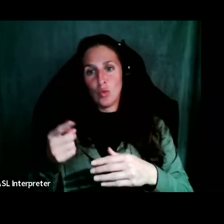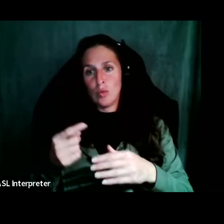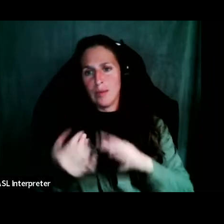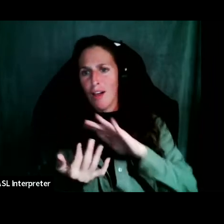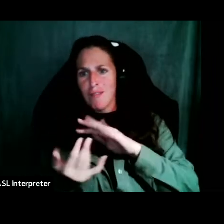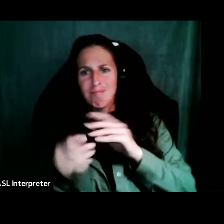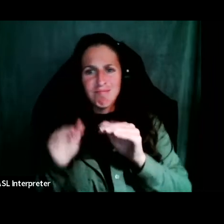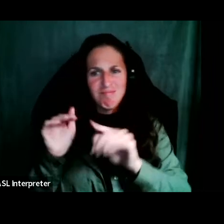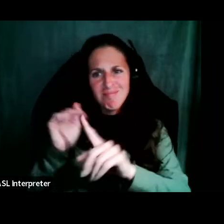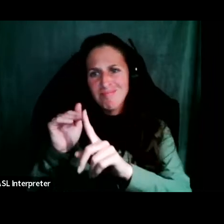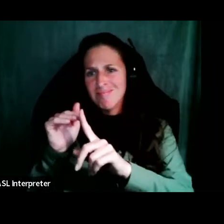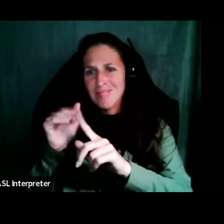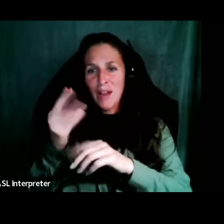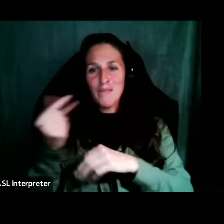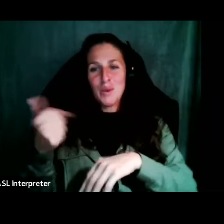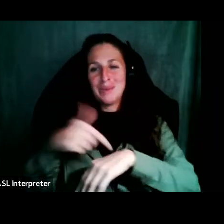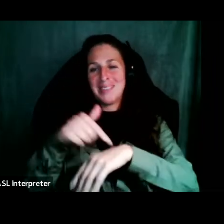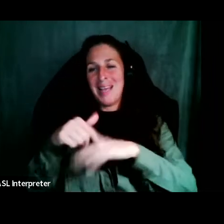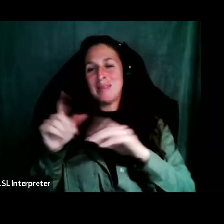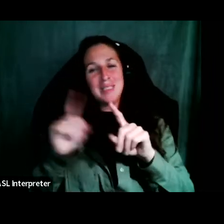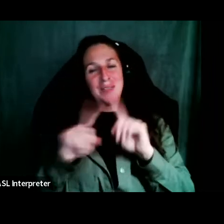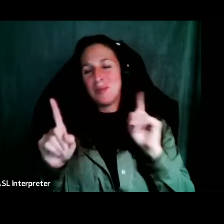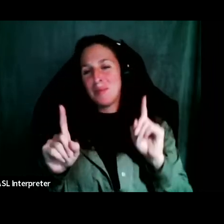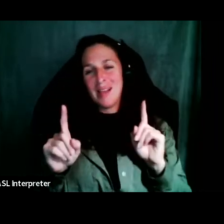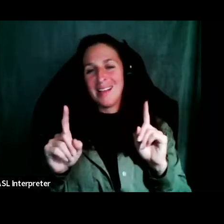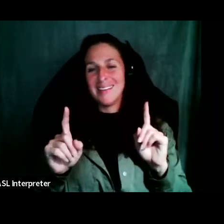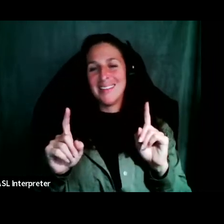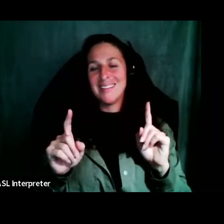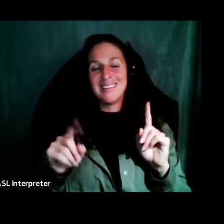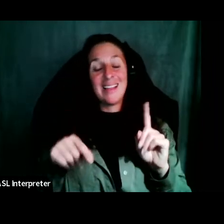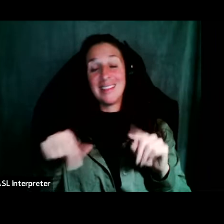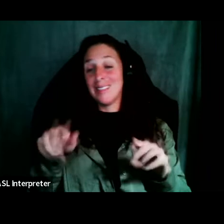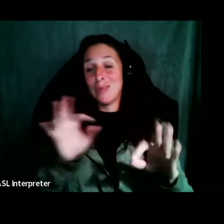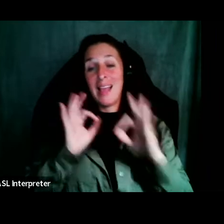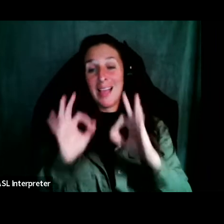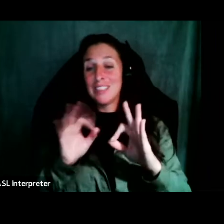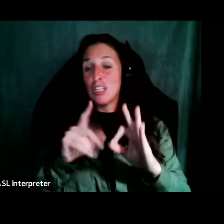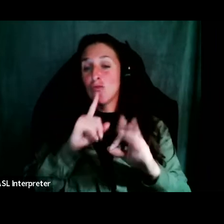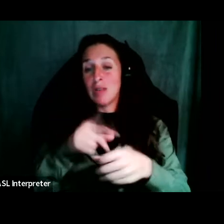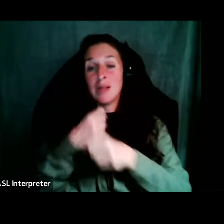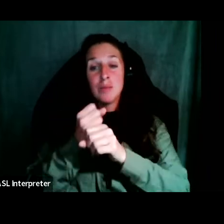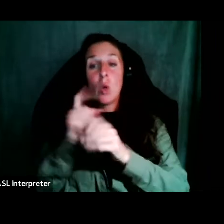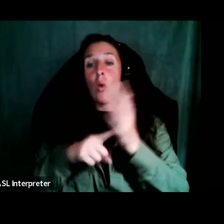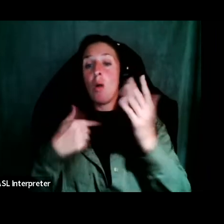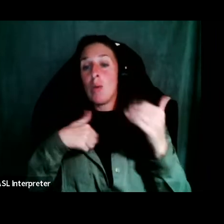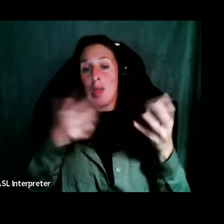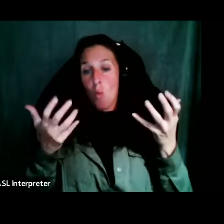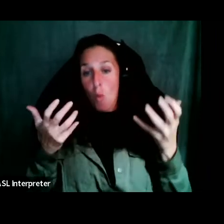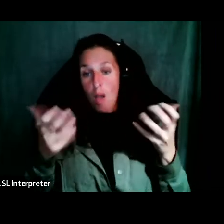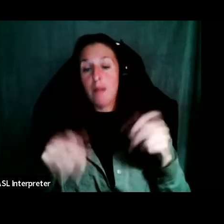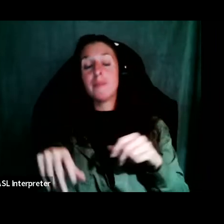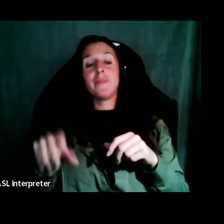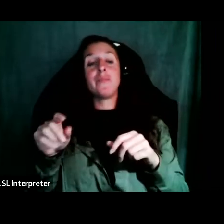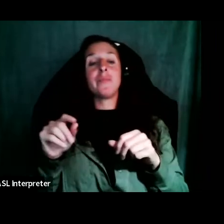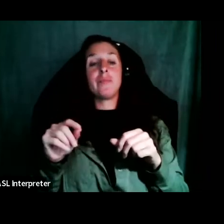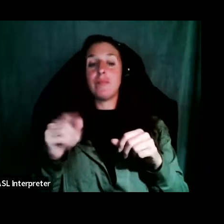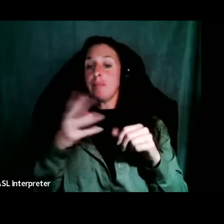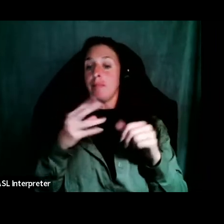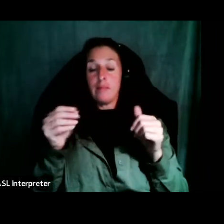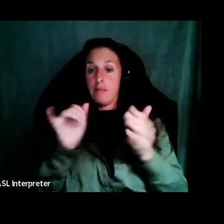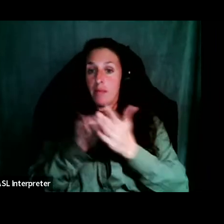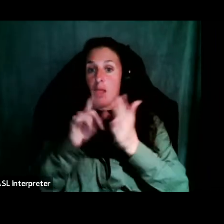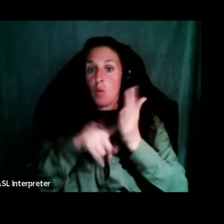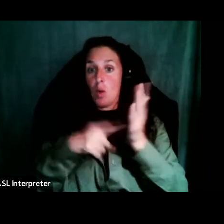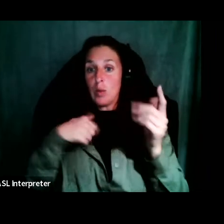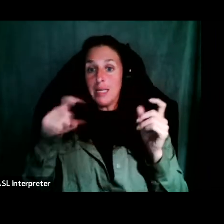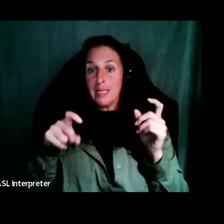times, but I'm going to say this was excellent. It really produced what we wanted it to be, you know, and that's what we need. It needs